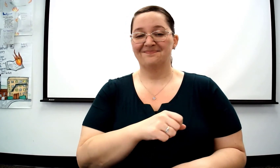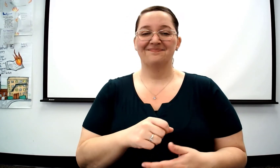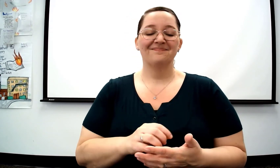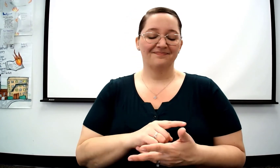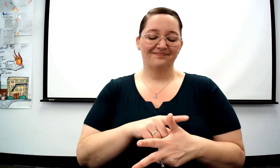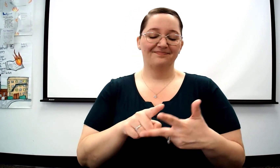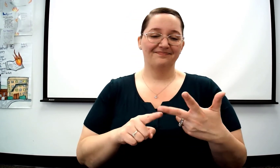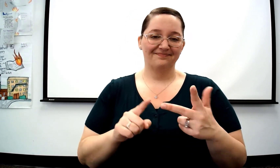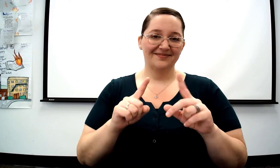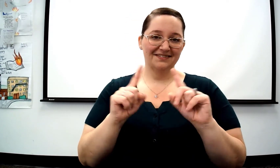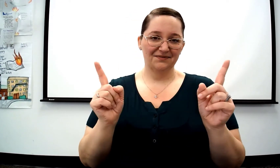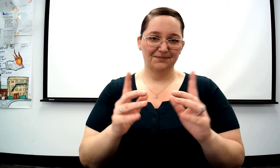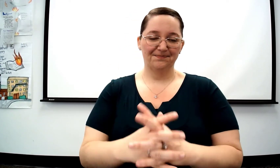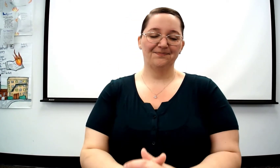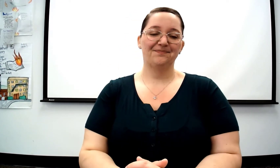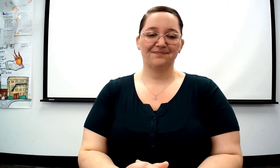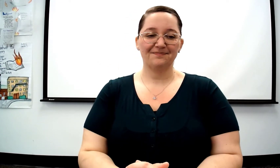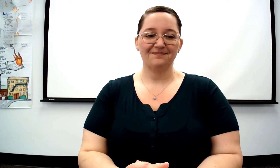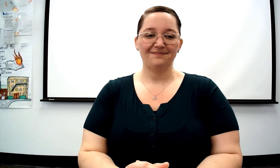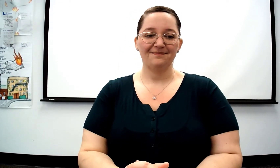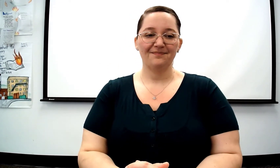coffee. They're all different.